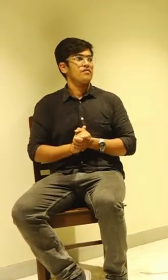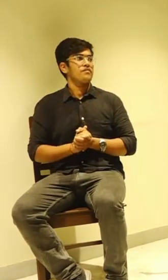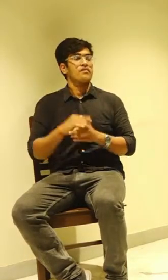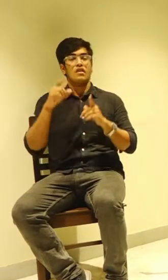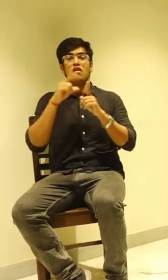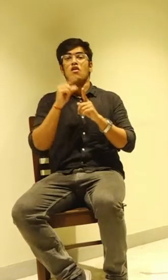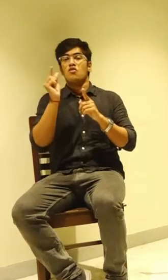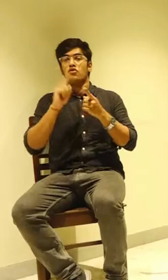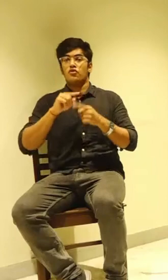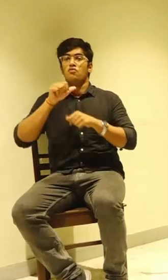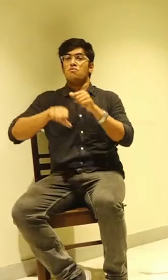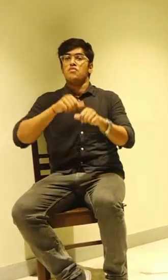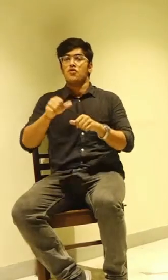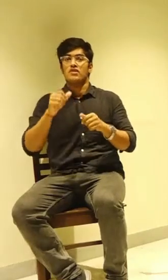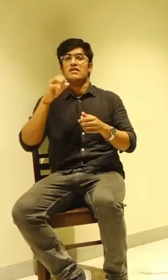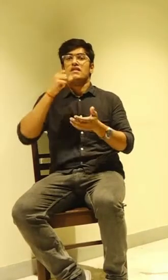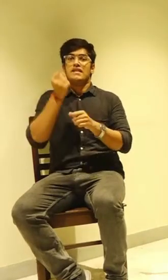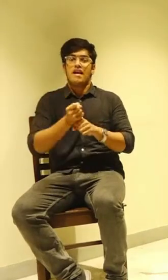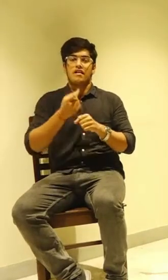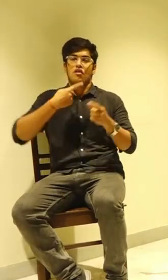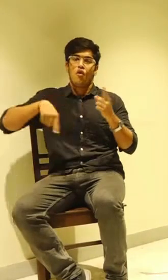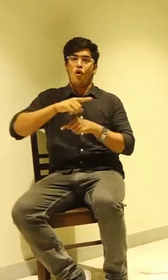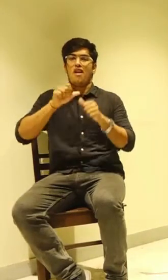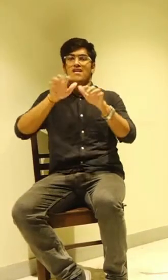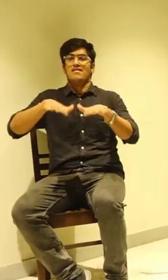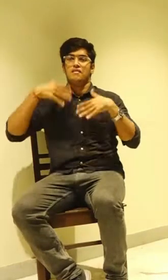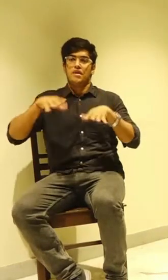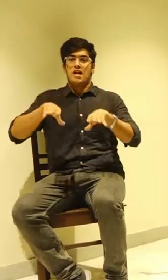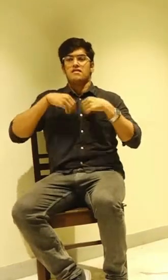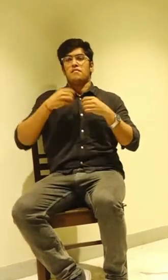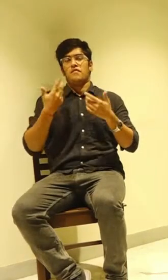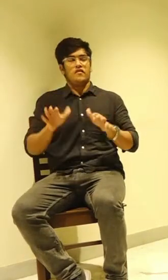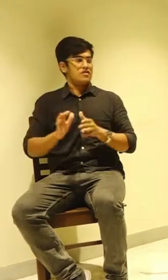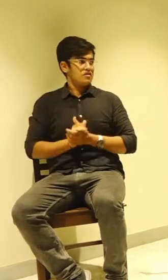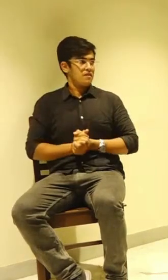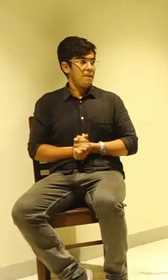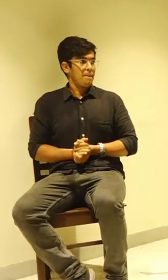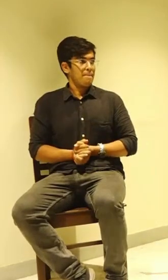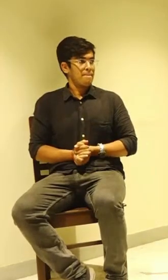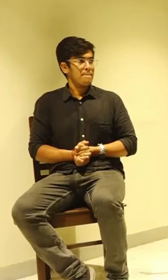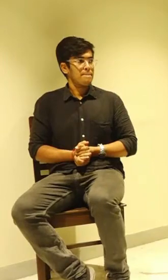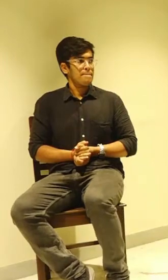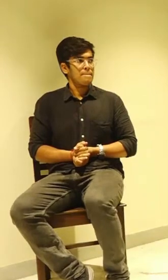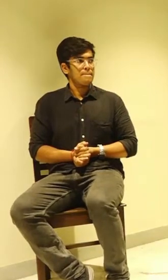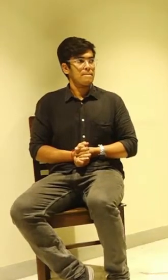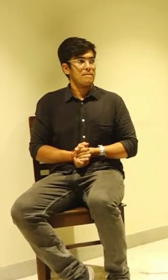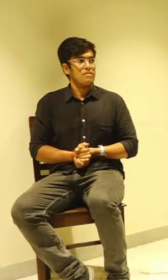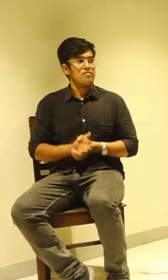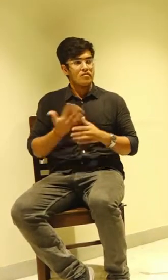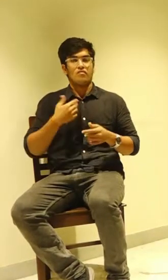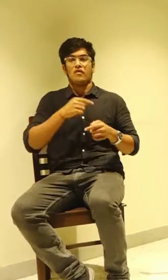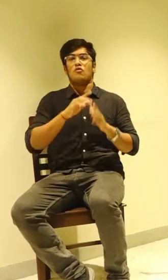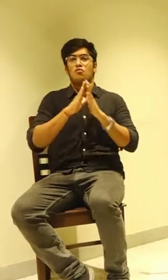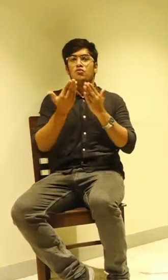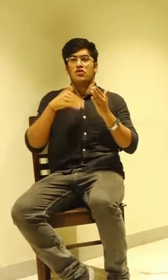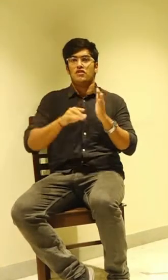voted upon unanimously and universally by the Constituent Assembly. So these were some of the main concerns. And as I show in the book, that